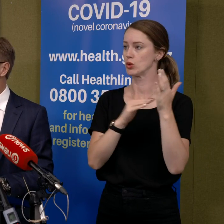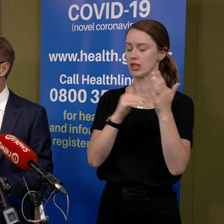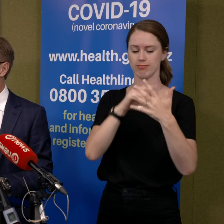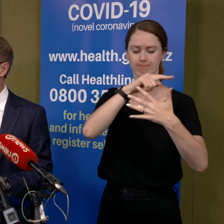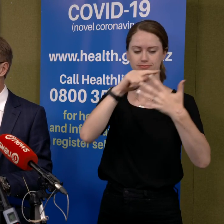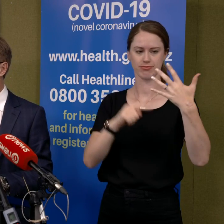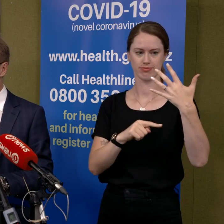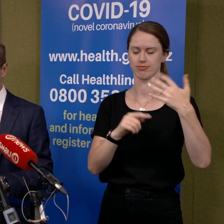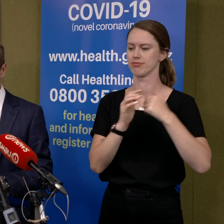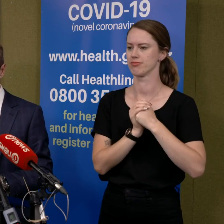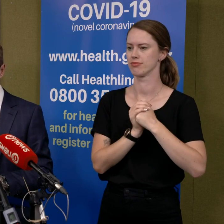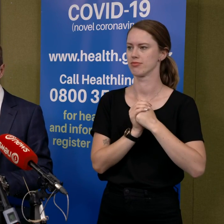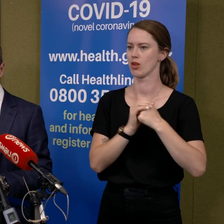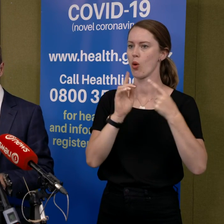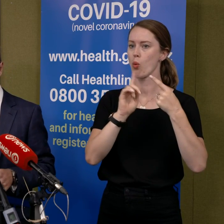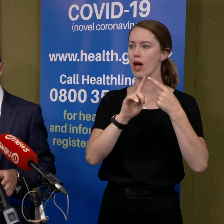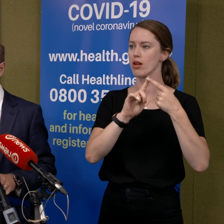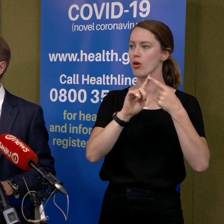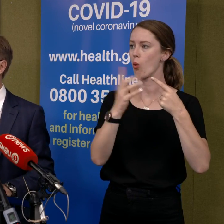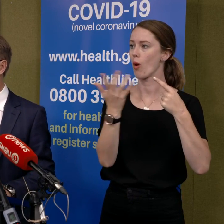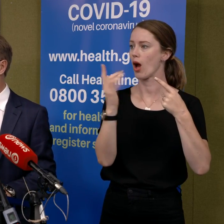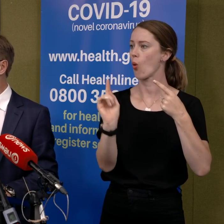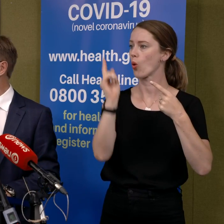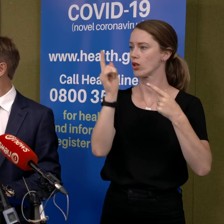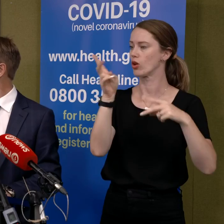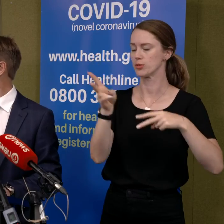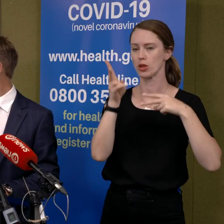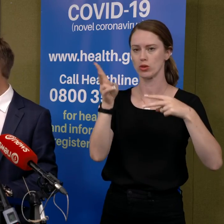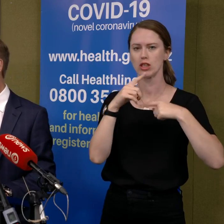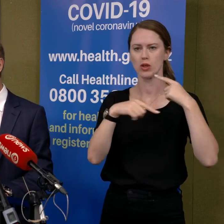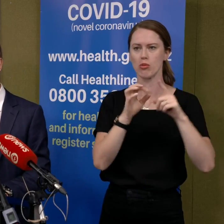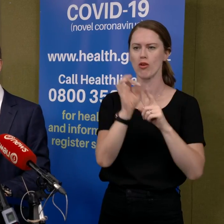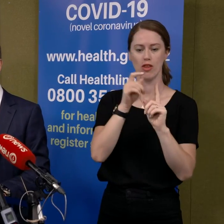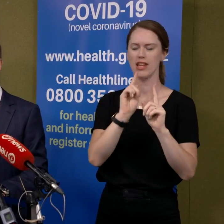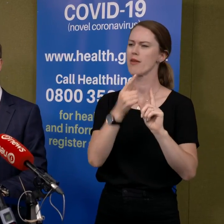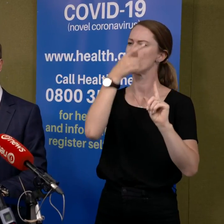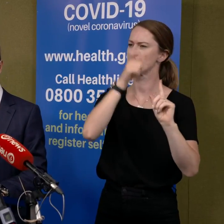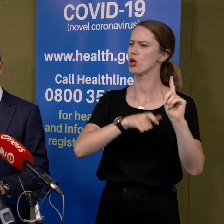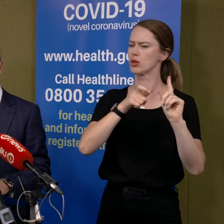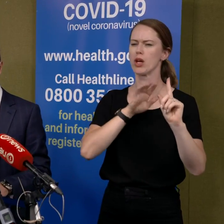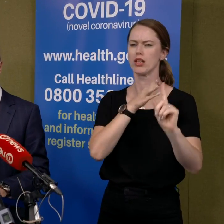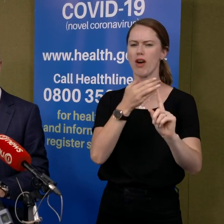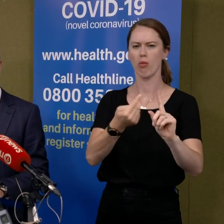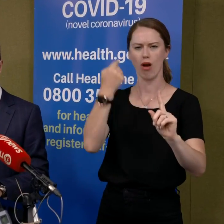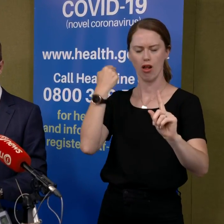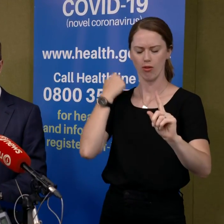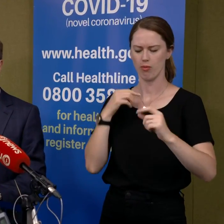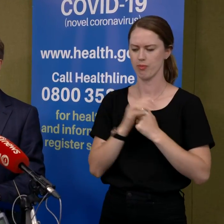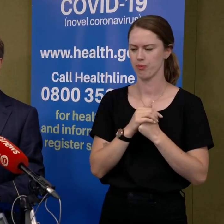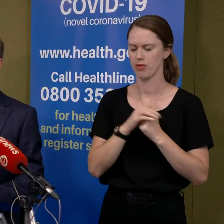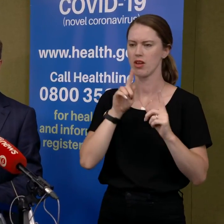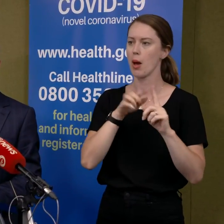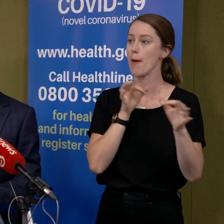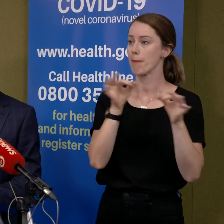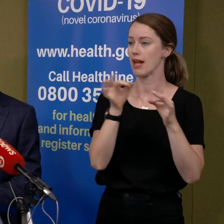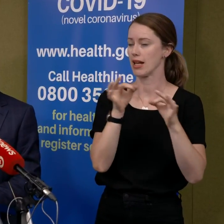of those is in Auckland Hospital and continues to improve. That was the first case that we identified in New Zealand, and